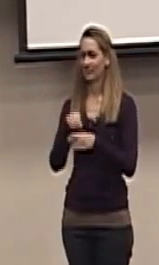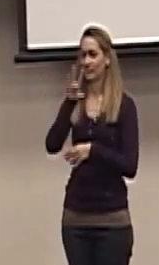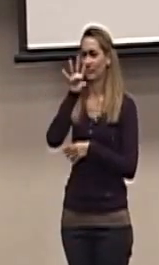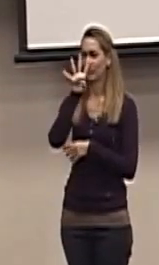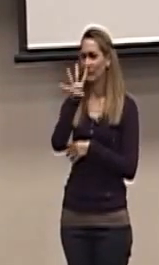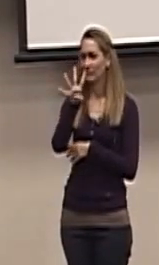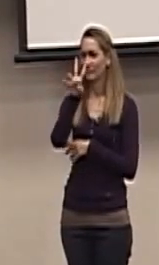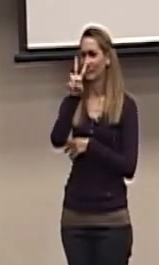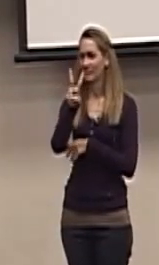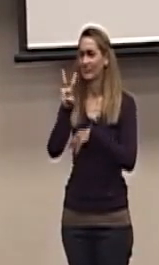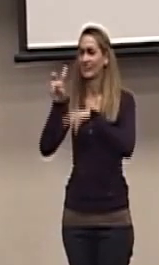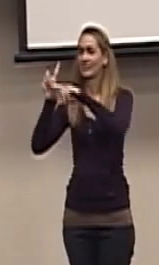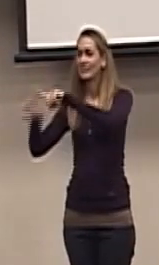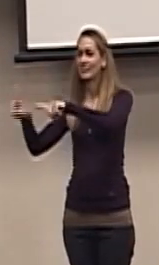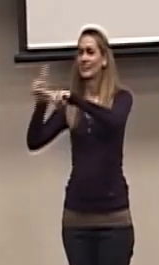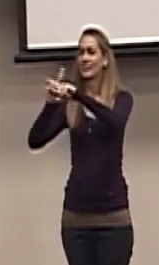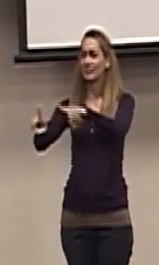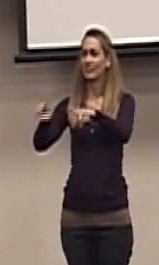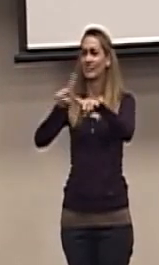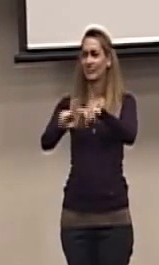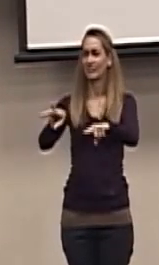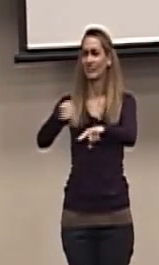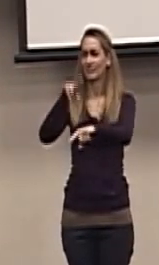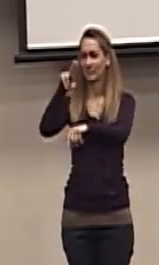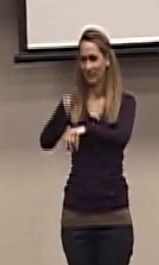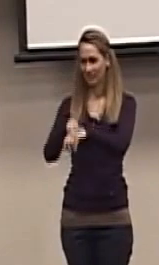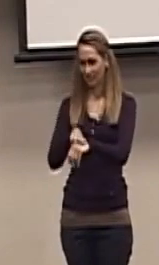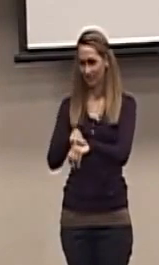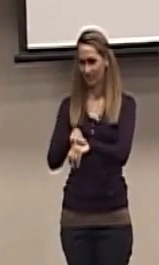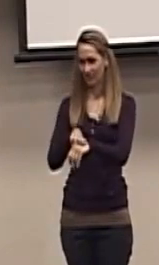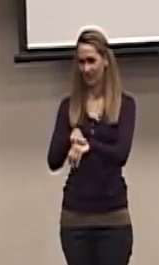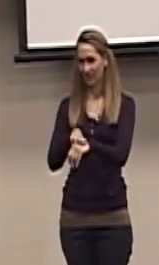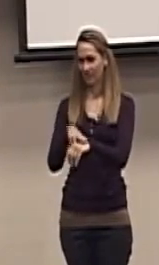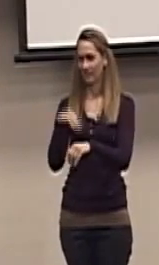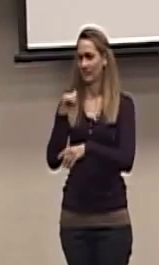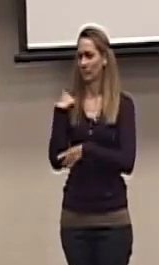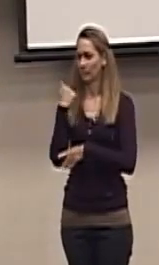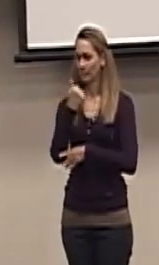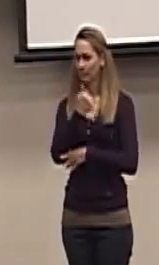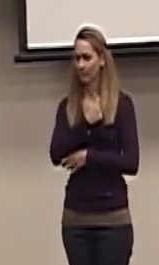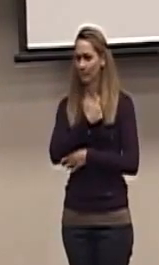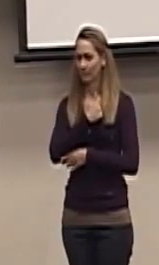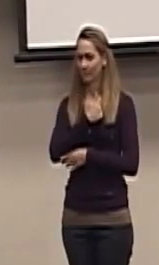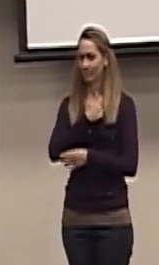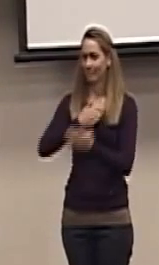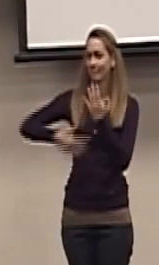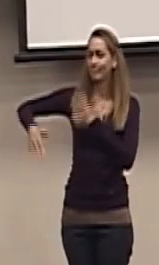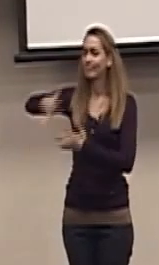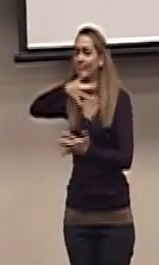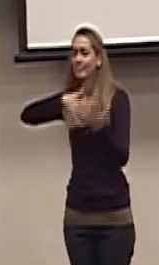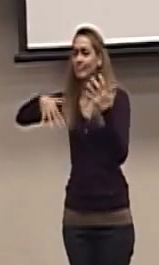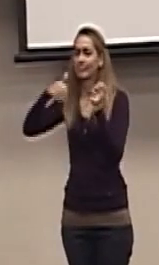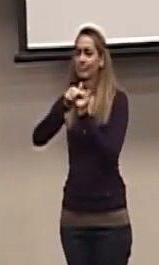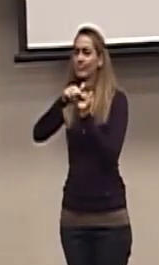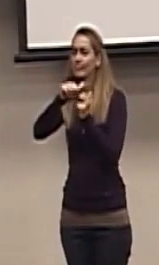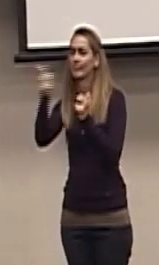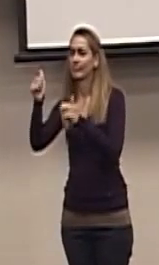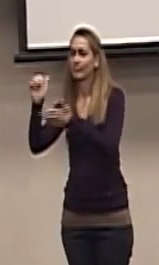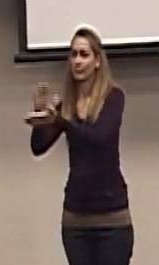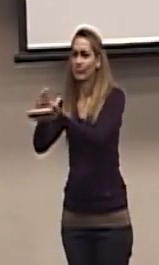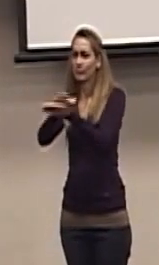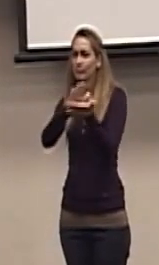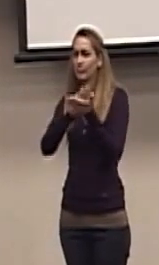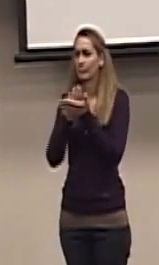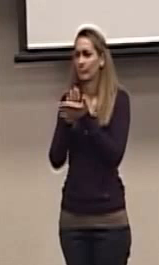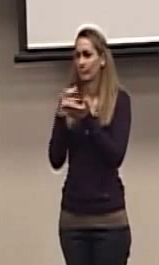of the world. And as we interact with those schools and with others, we do